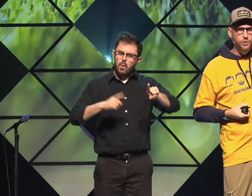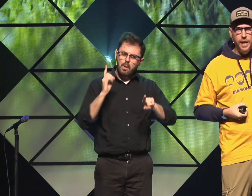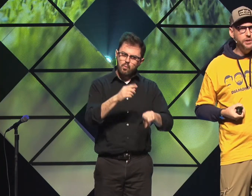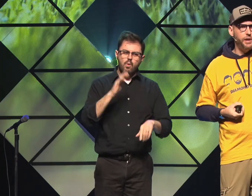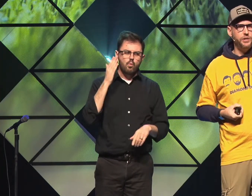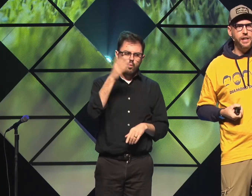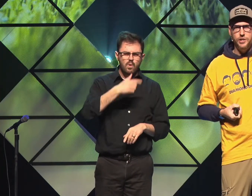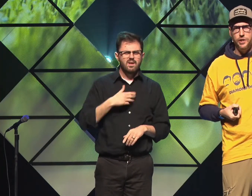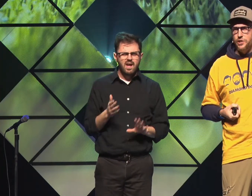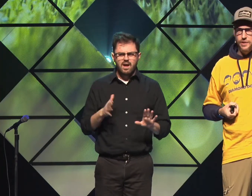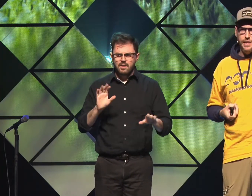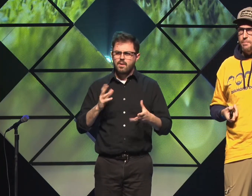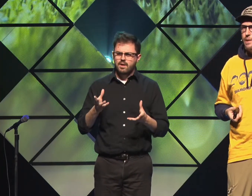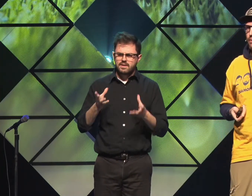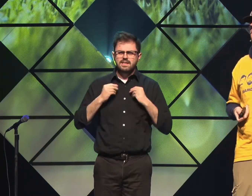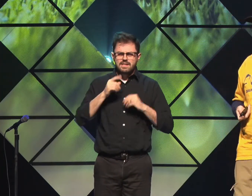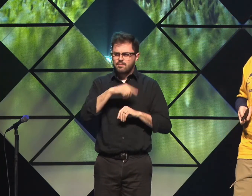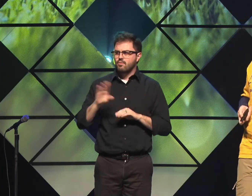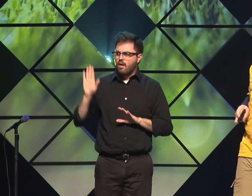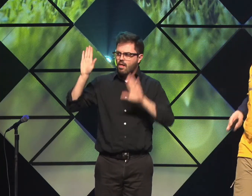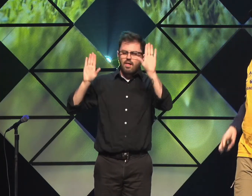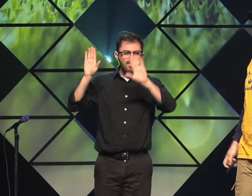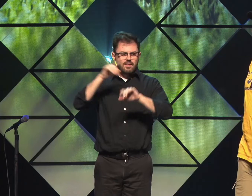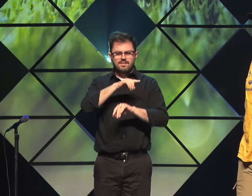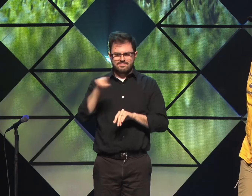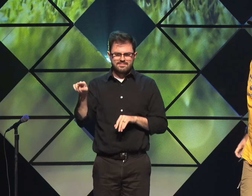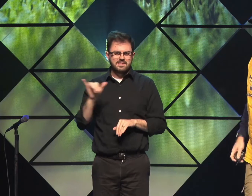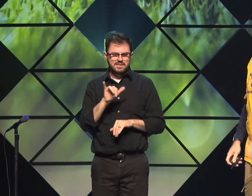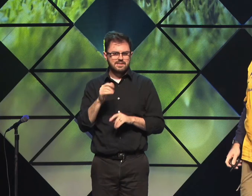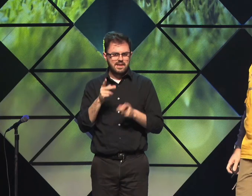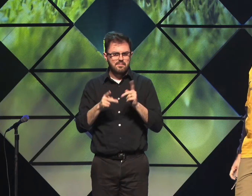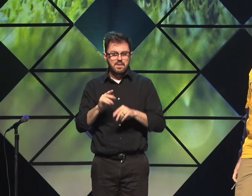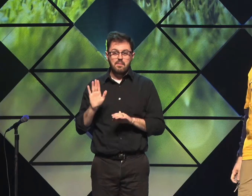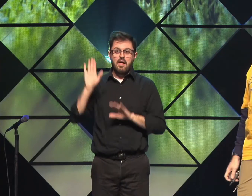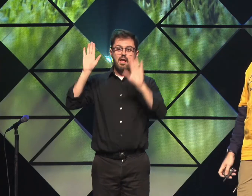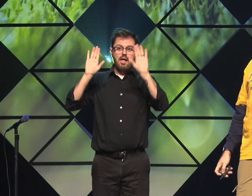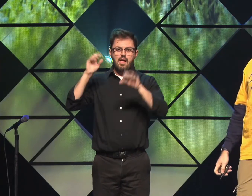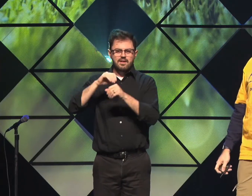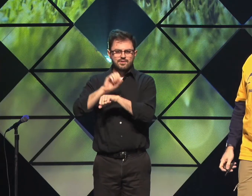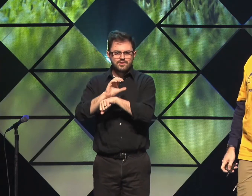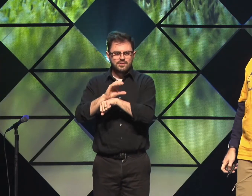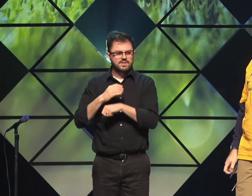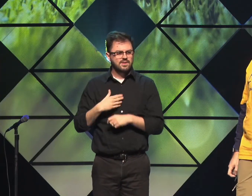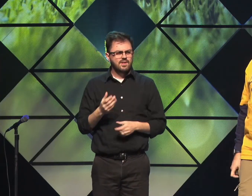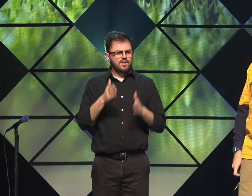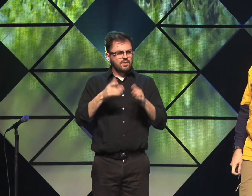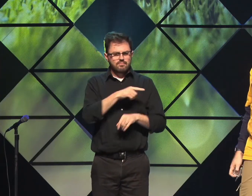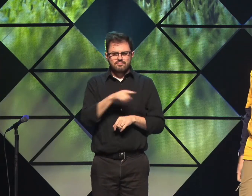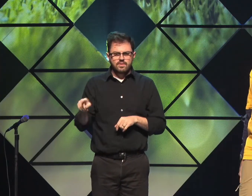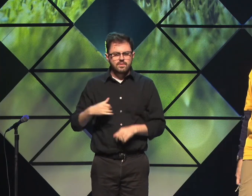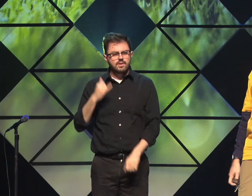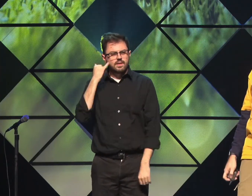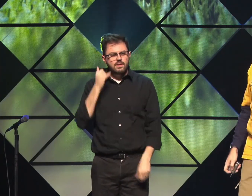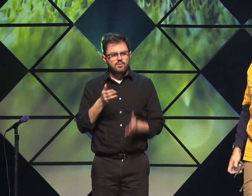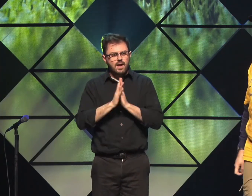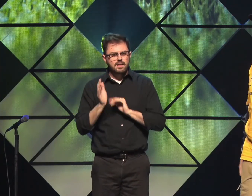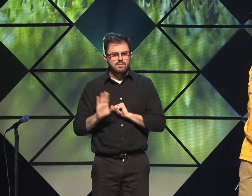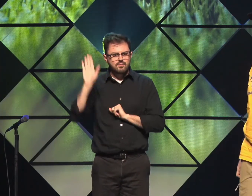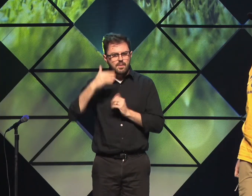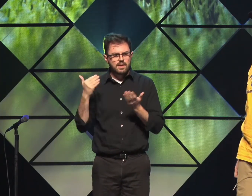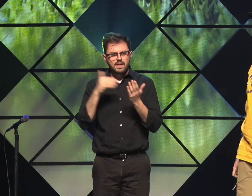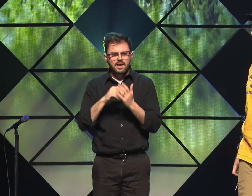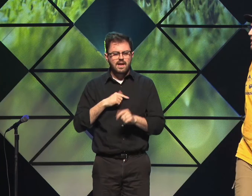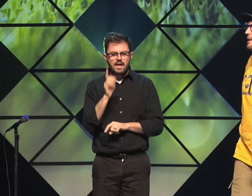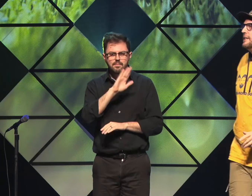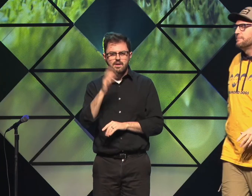I know you like to raise your hand in church. You're the same people, okay? Good. The rest of us are like, Ryan, if you ever ask me to raise my hand again in church, I'm never giving in the